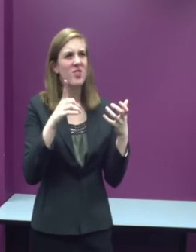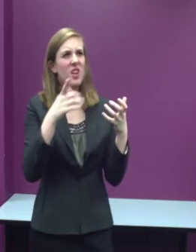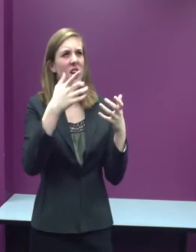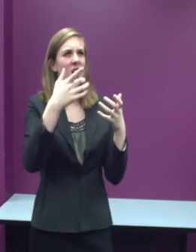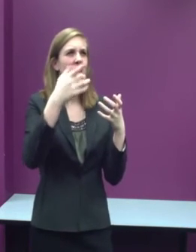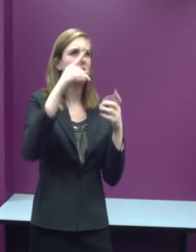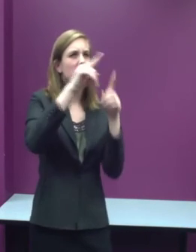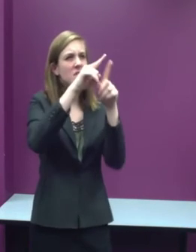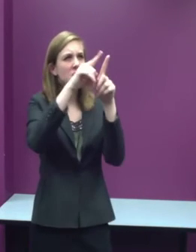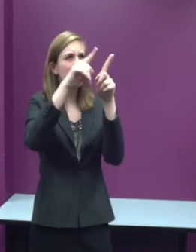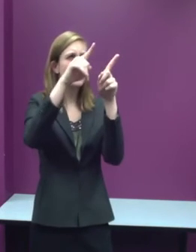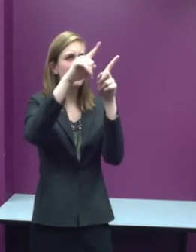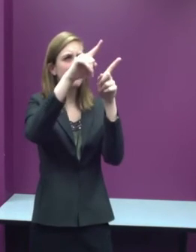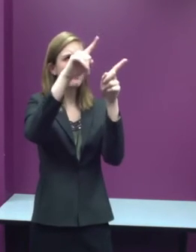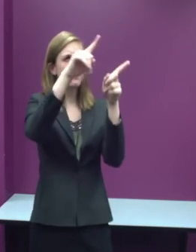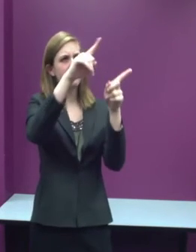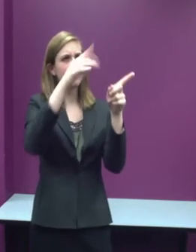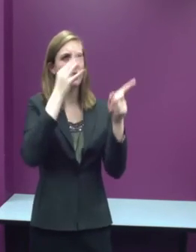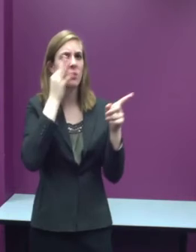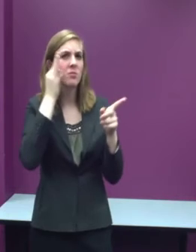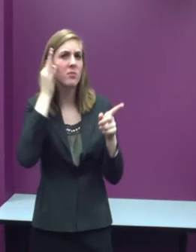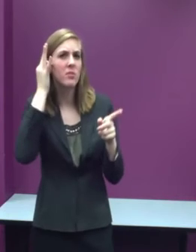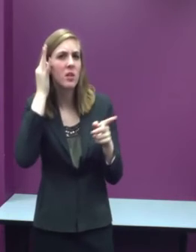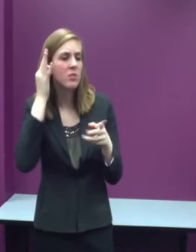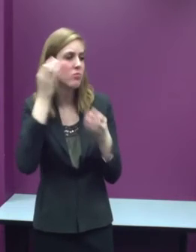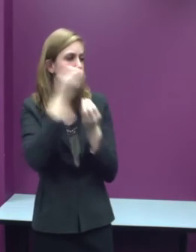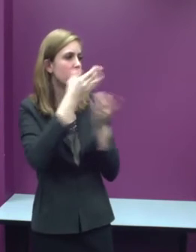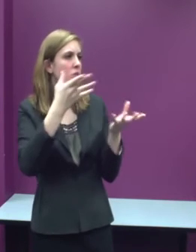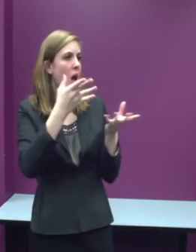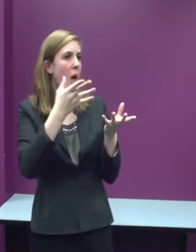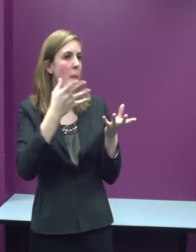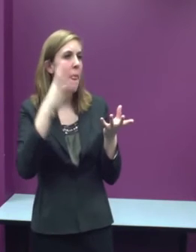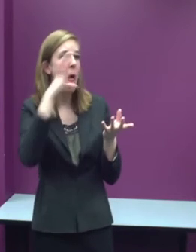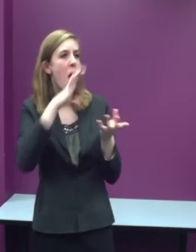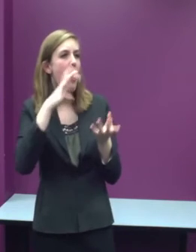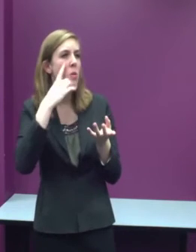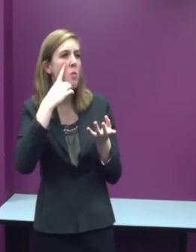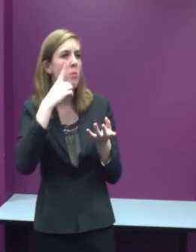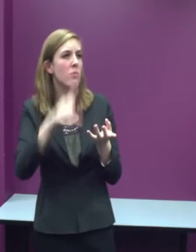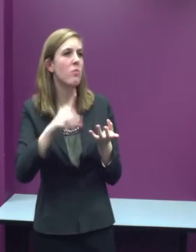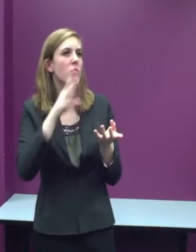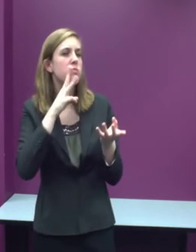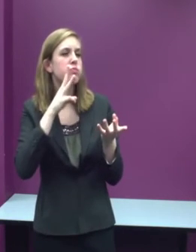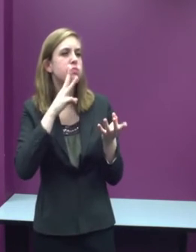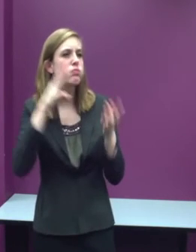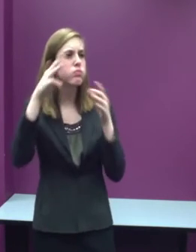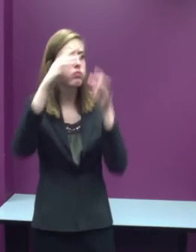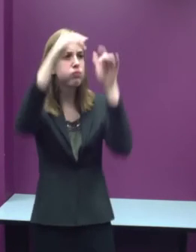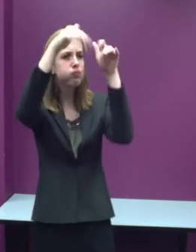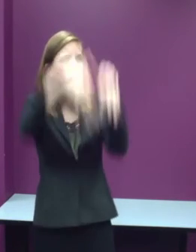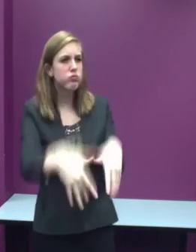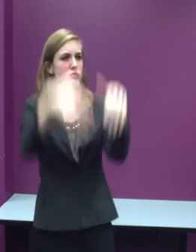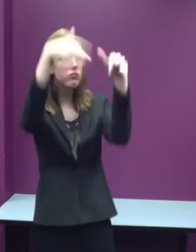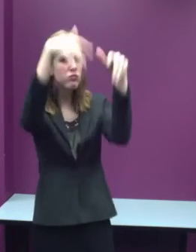the captains to look for a waterfall as proof that they were still on the Missouri. What Lewis found would test the strength